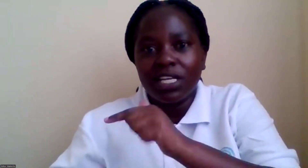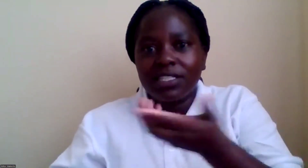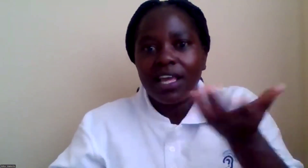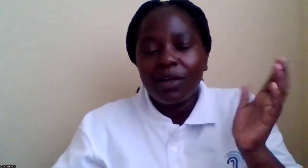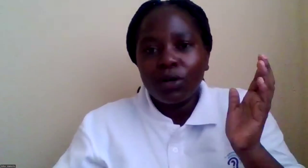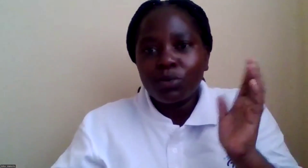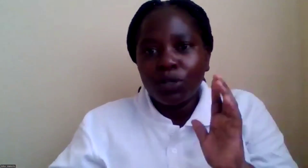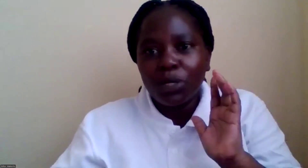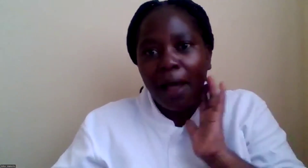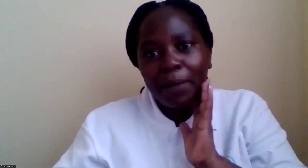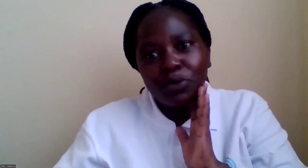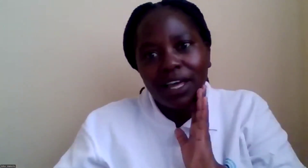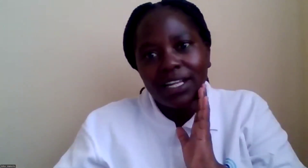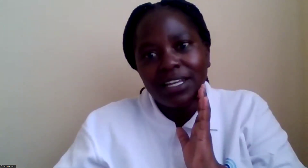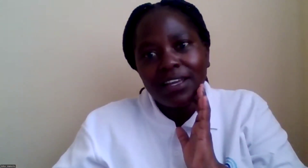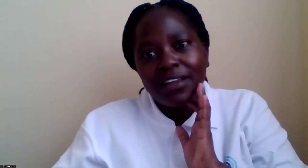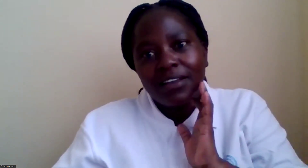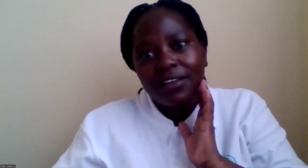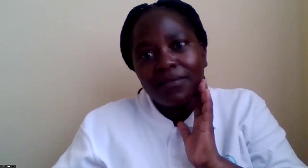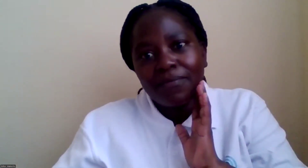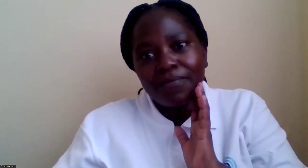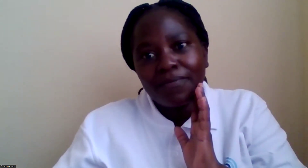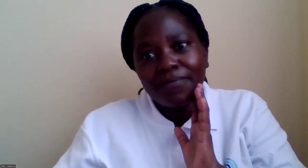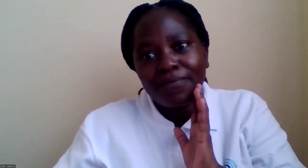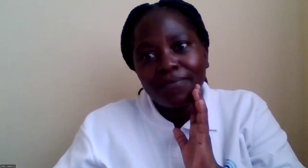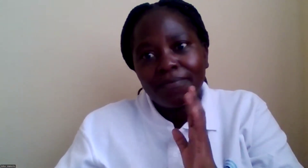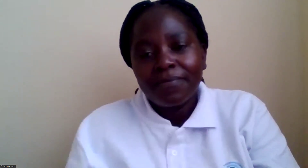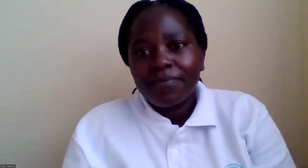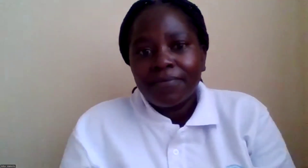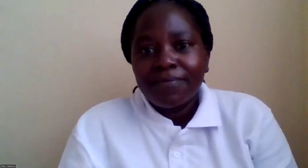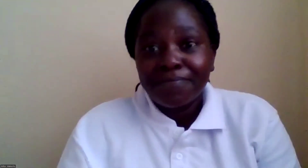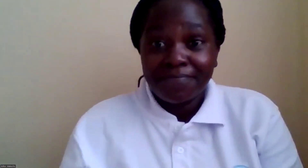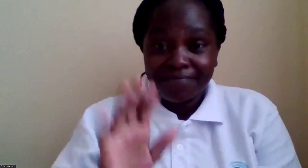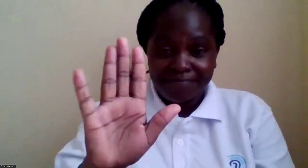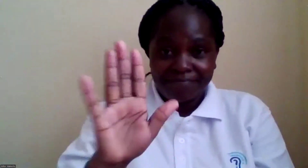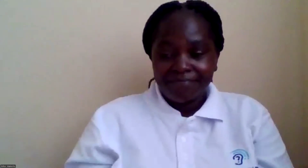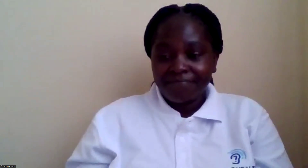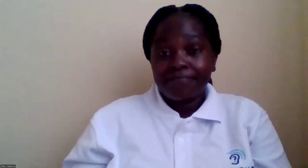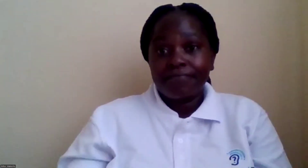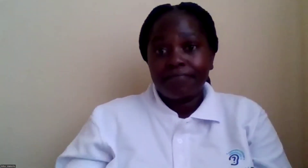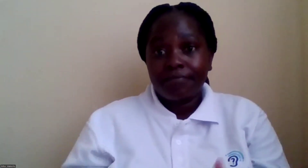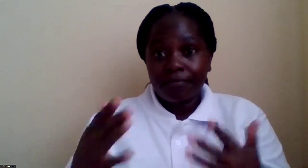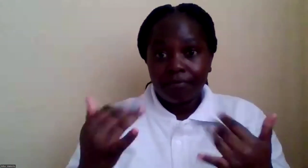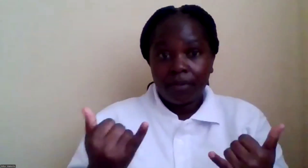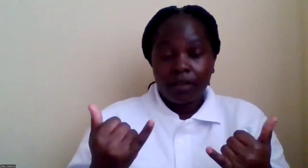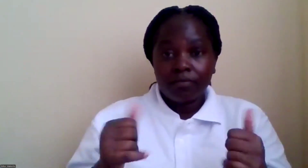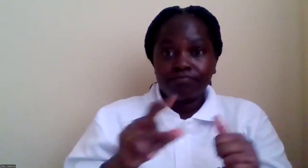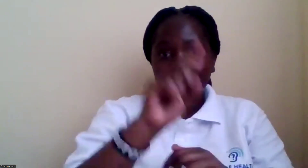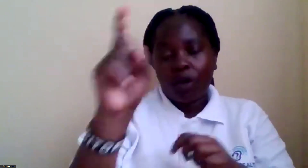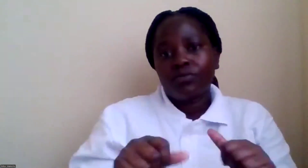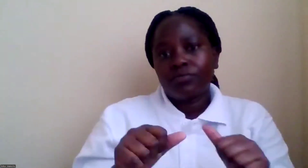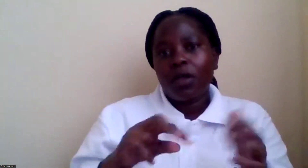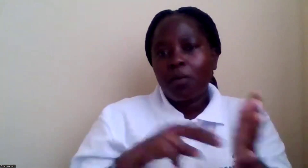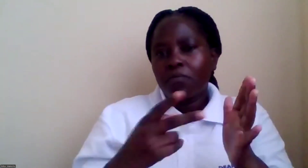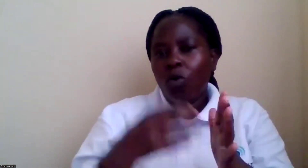other nutrients. What will happen to Mhm. that? Okay. Now the question would be, is it maybe on